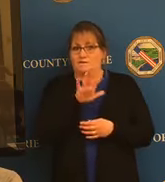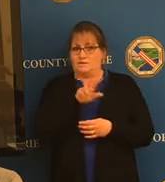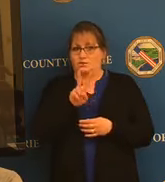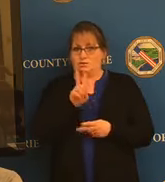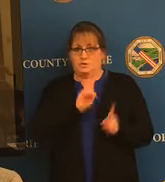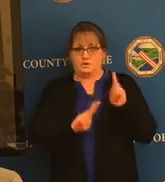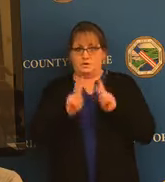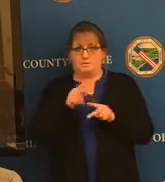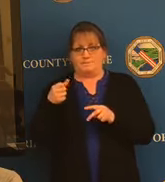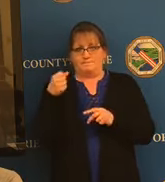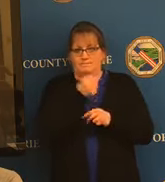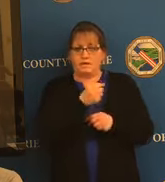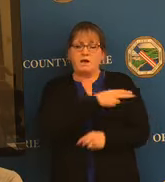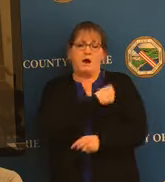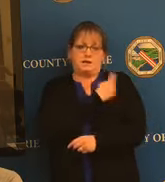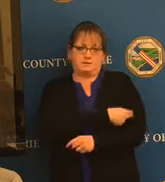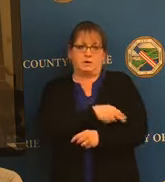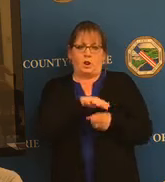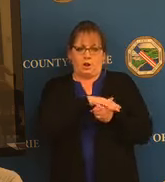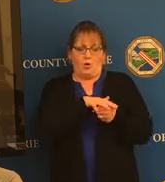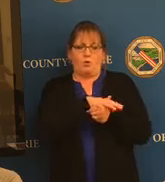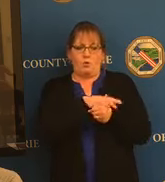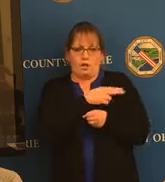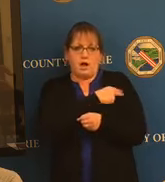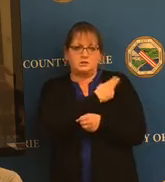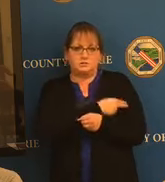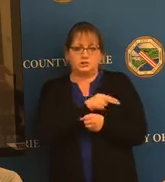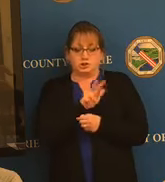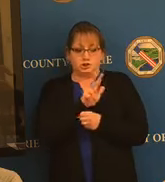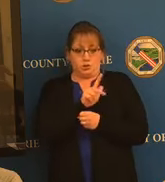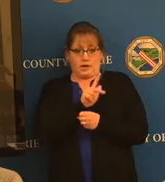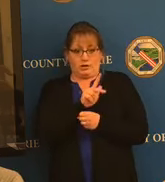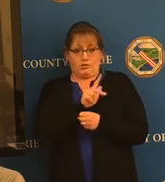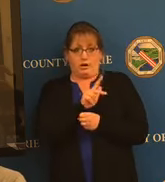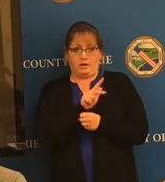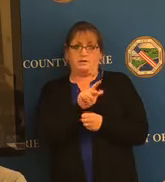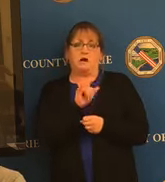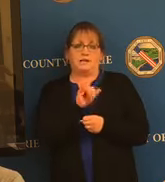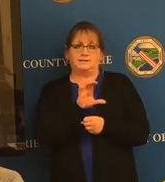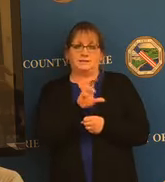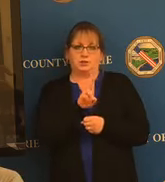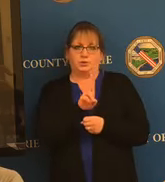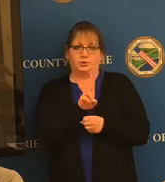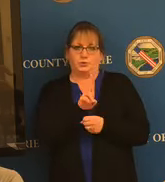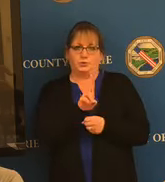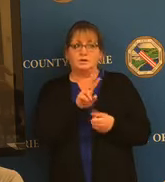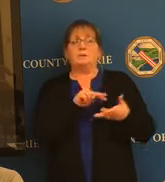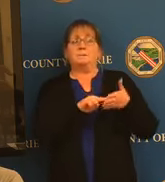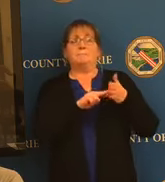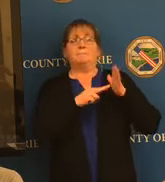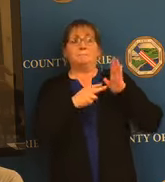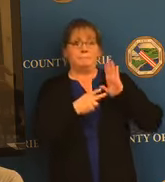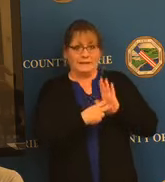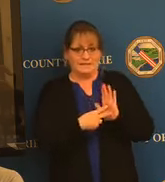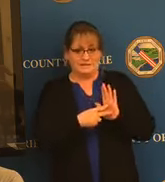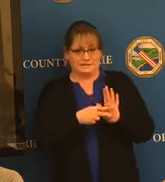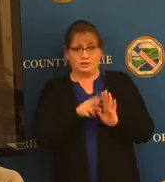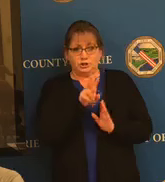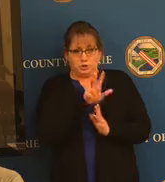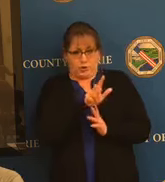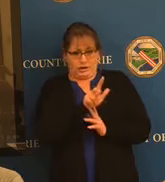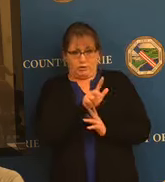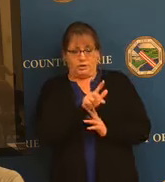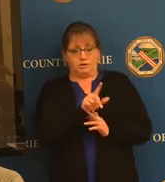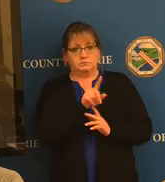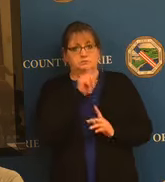who were hospitalized in local hospitals, and 23 of those were in the intensive care unit. So that means that those individuals are